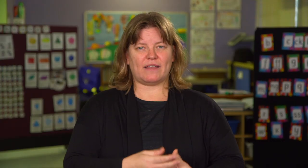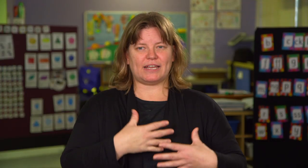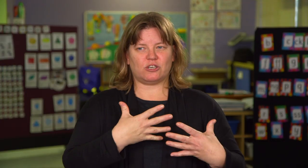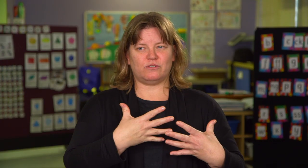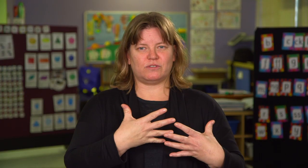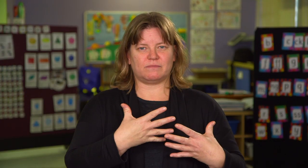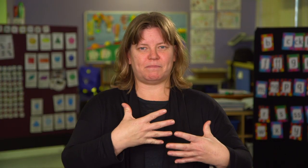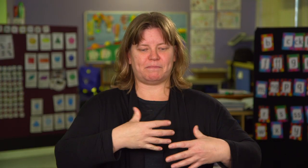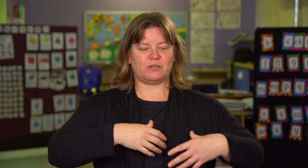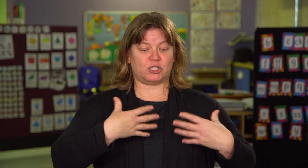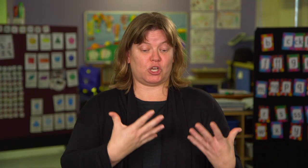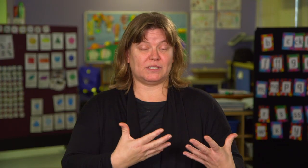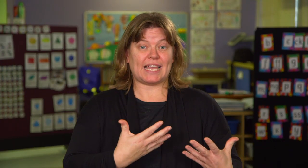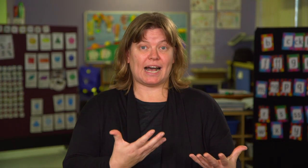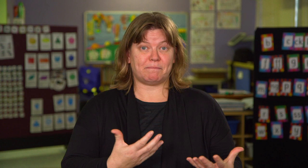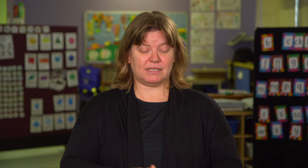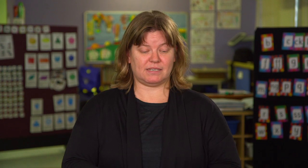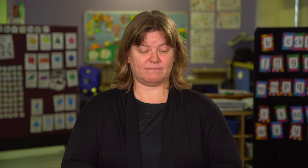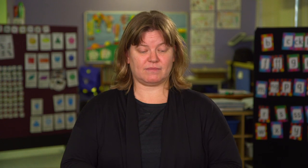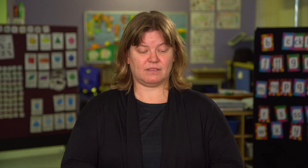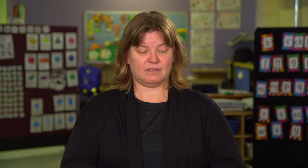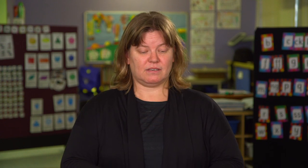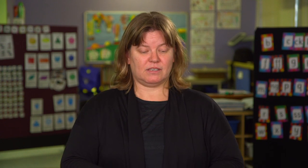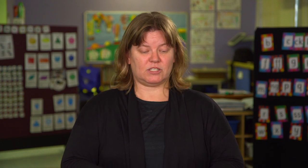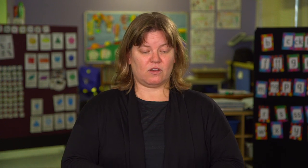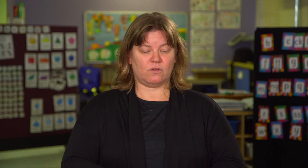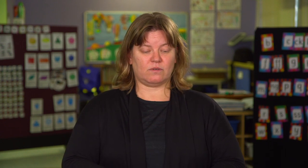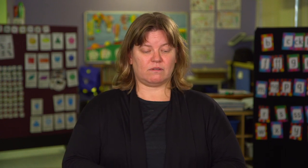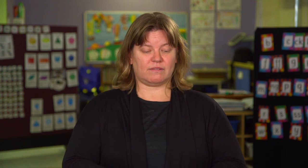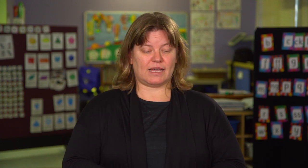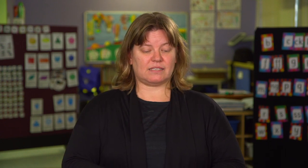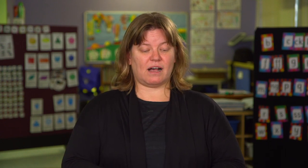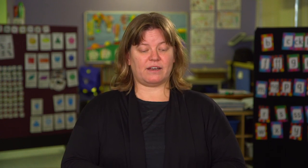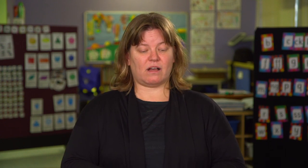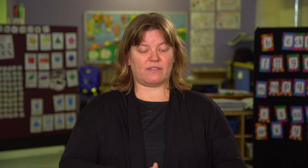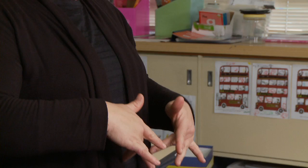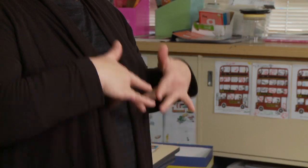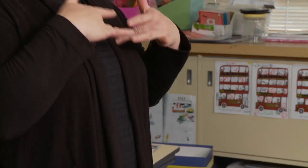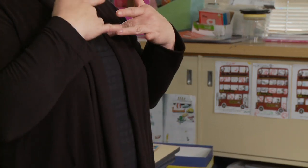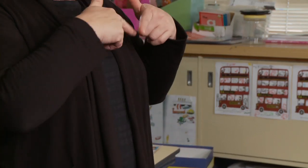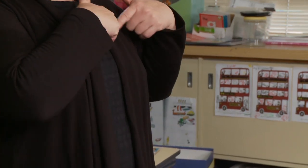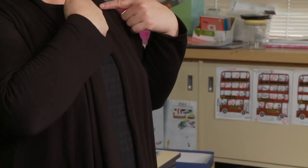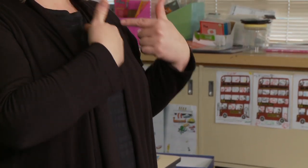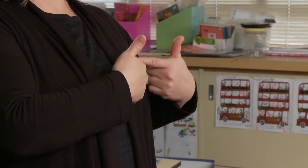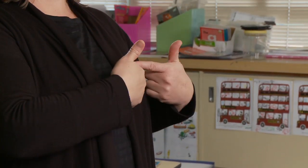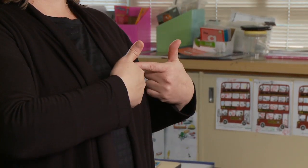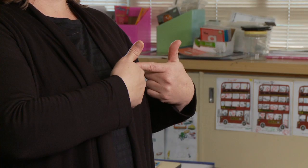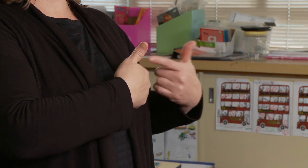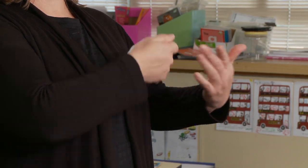they chose because it shows a heart beating. So they feel the heart, feel the beat